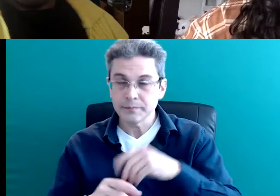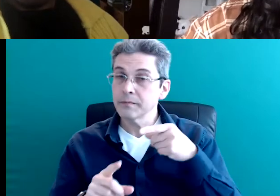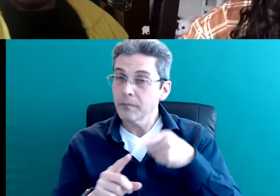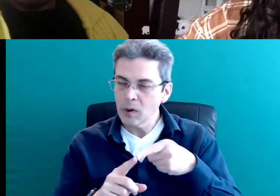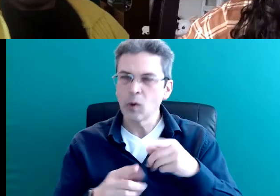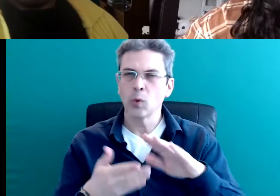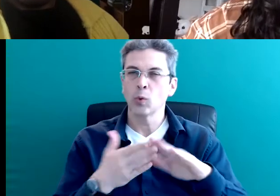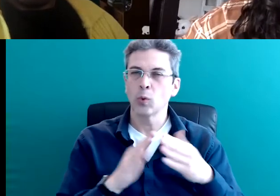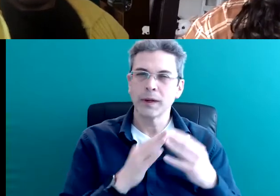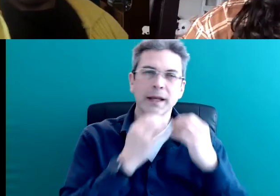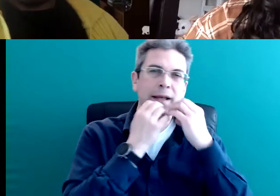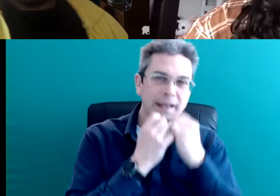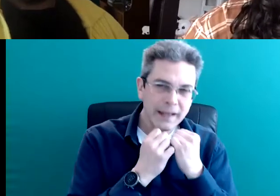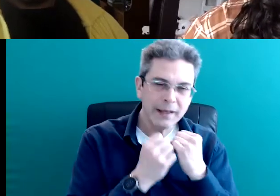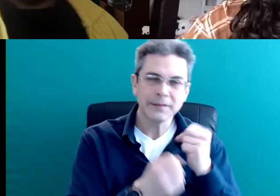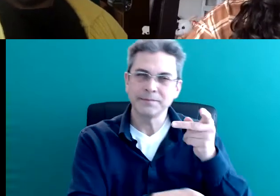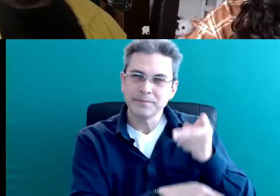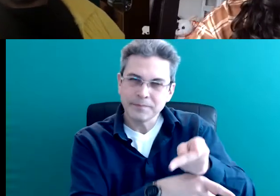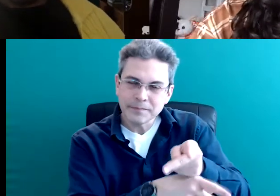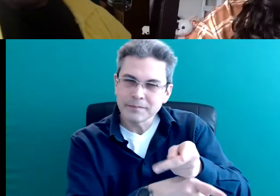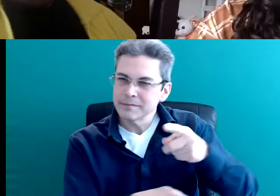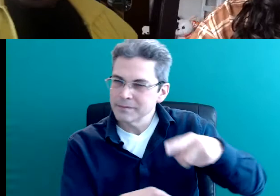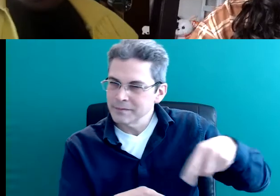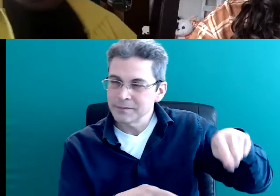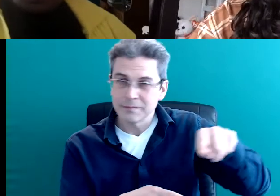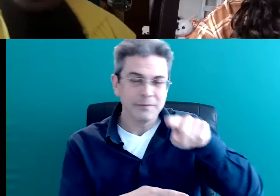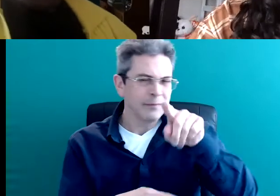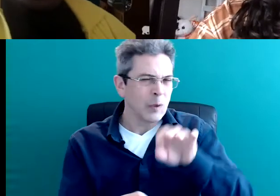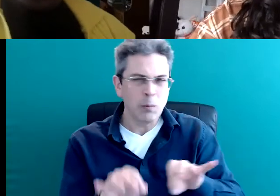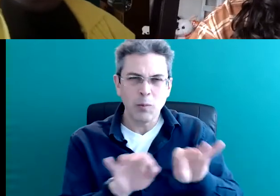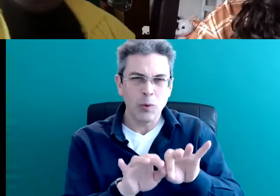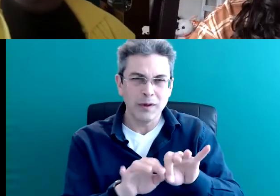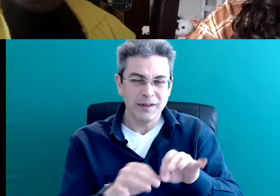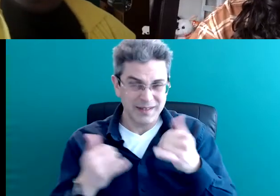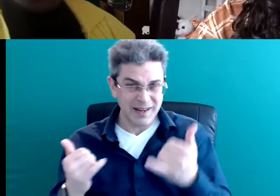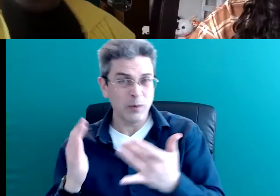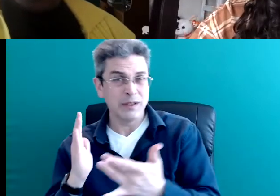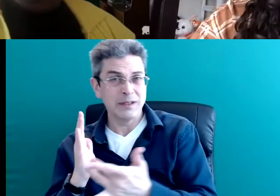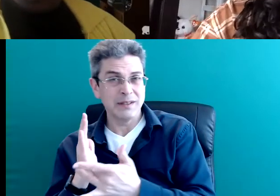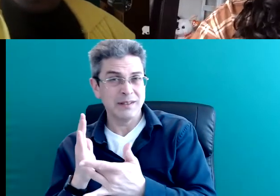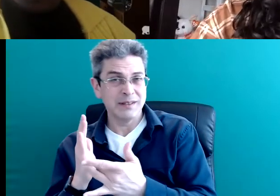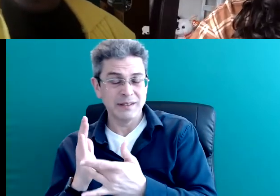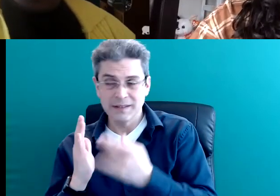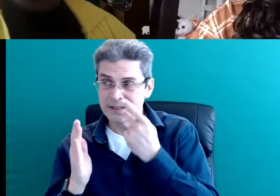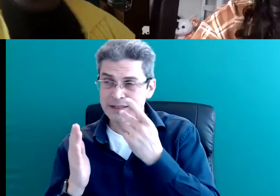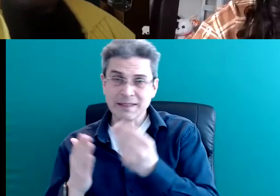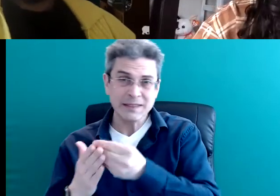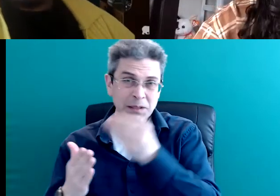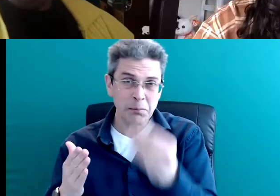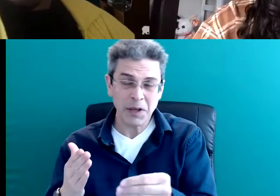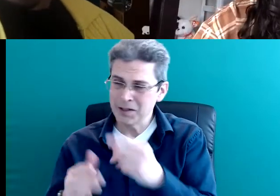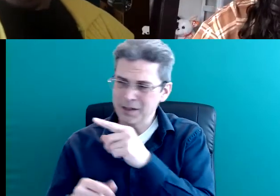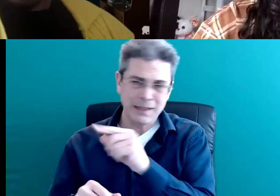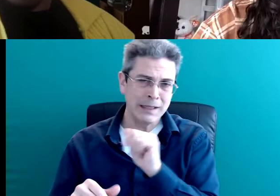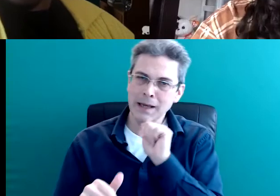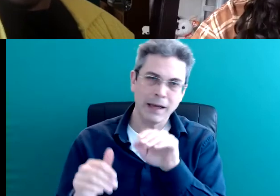that aren't just white. And that's so important, especially with technology and the fact that it's so expensive and inaccessible. So thank you so much